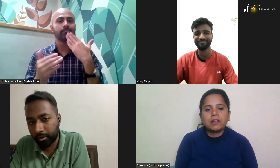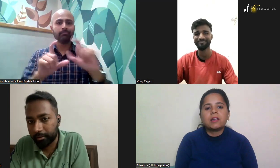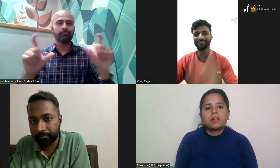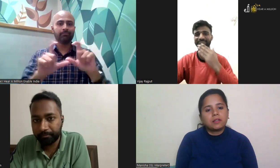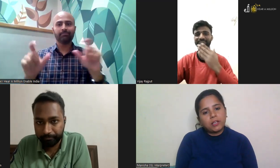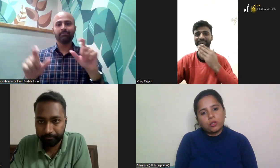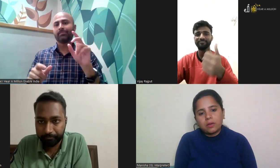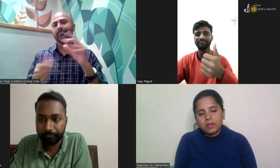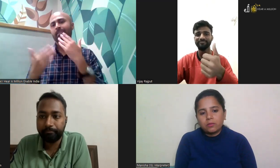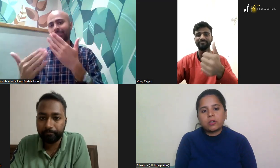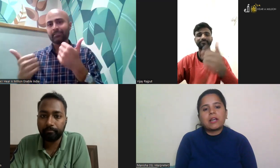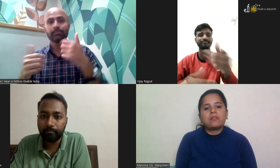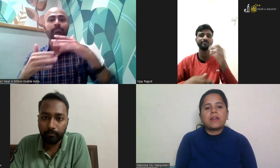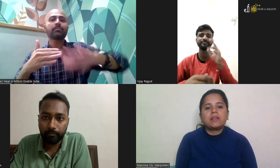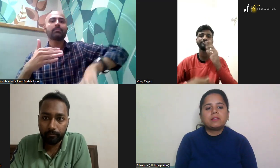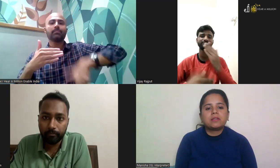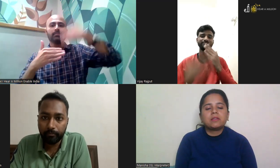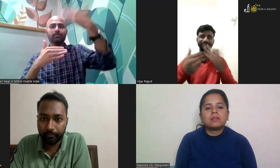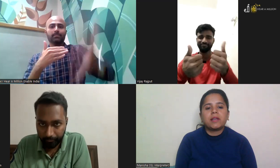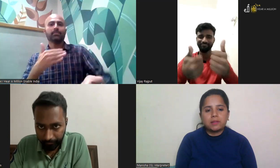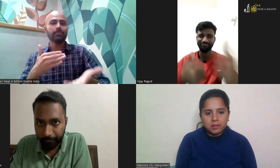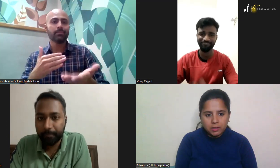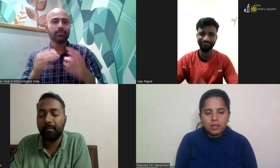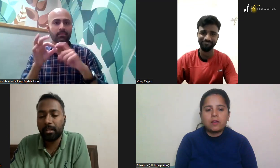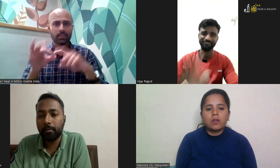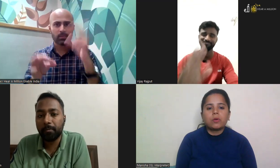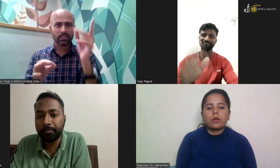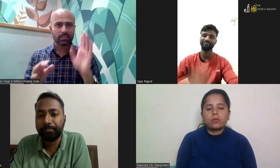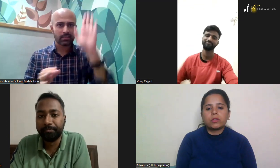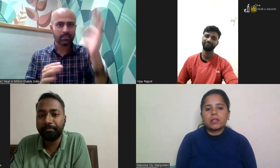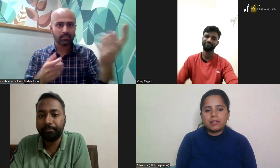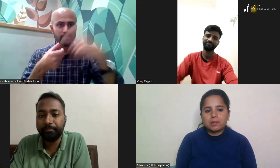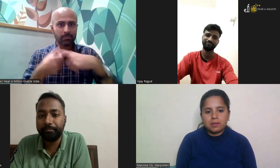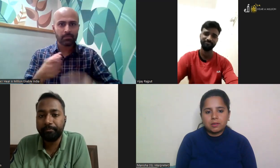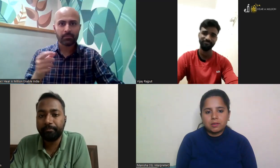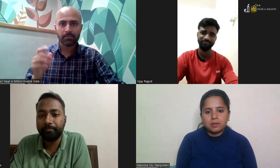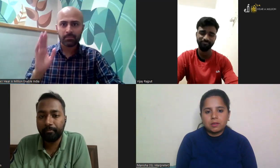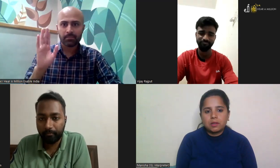that. Thank you, Bhavin, for clarifying the answer. We'll be going for the